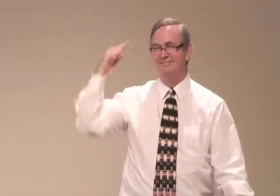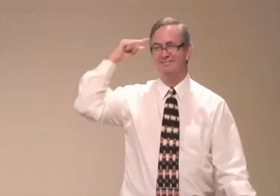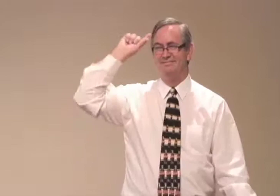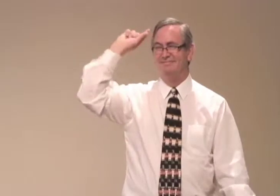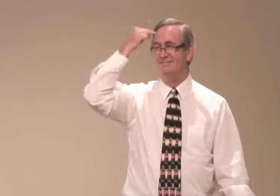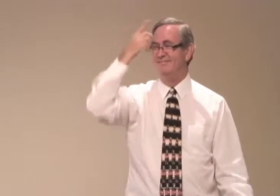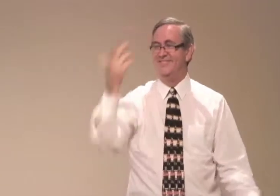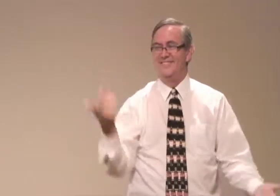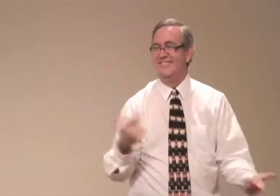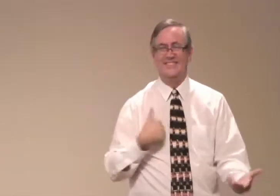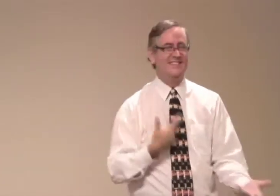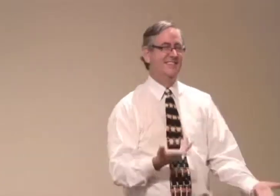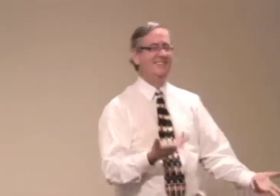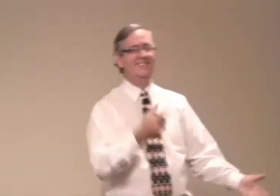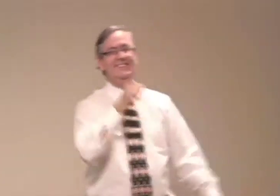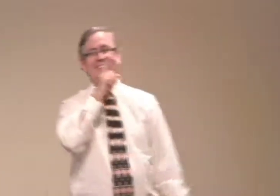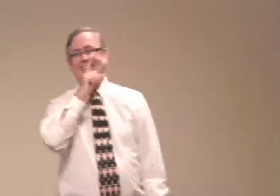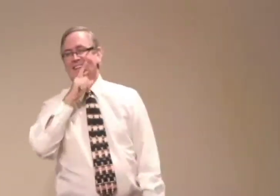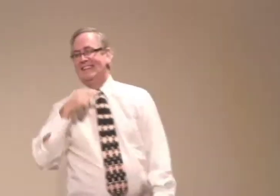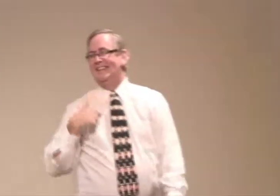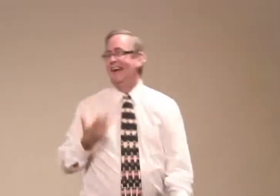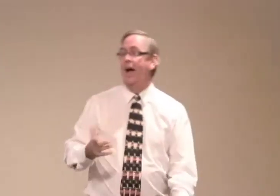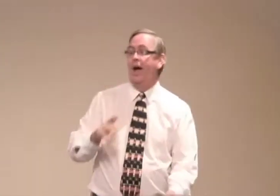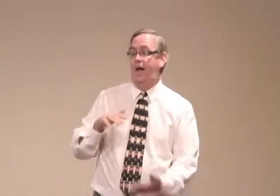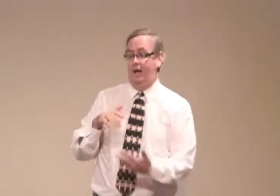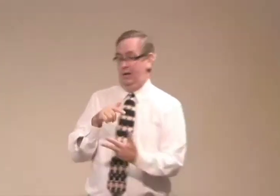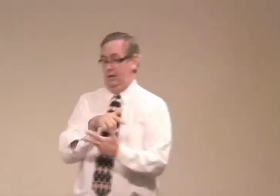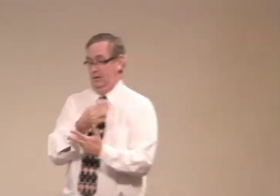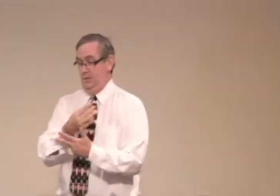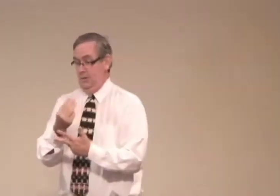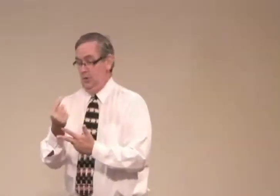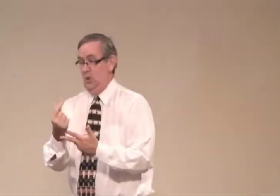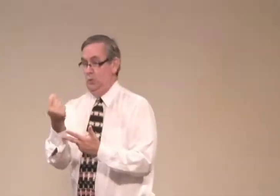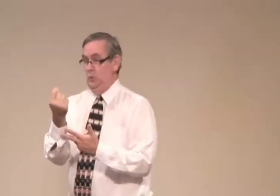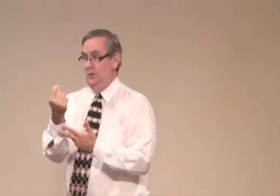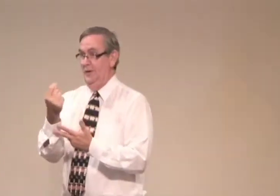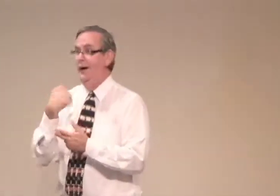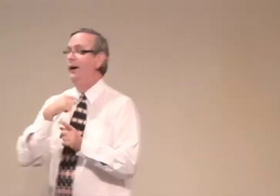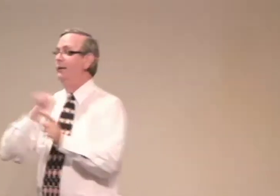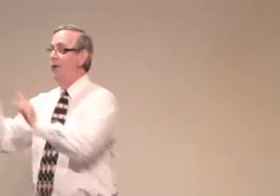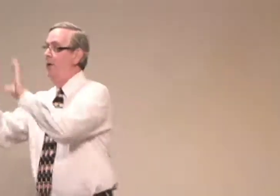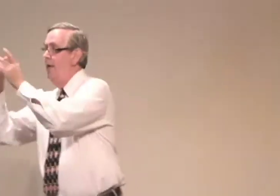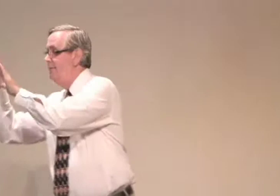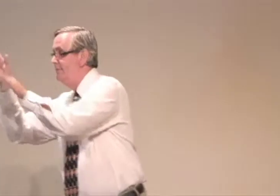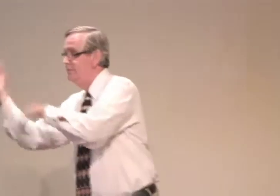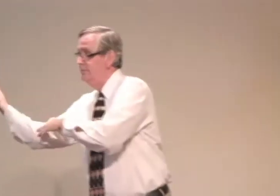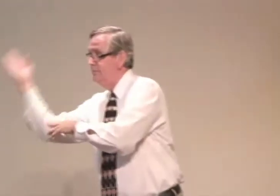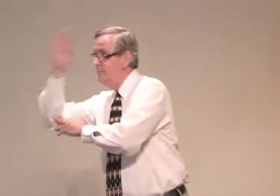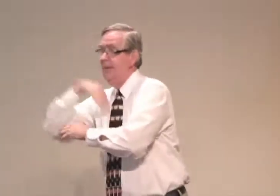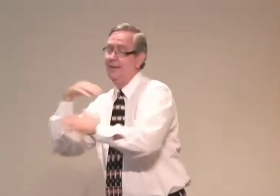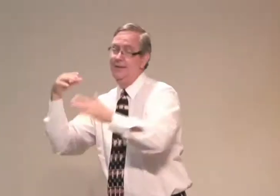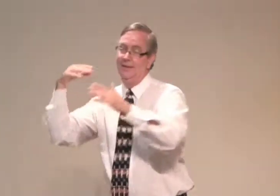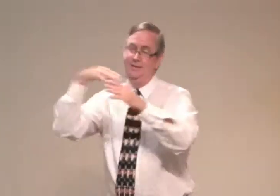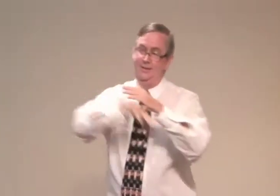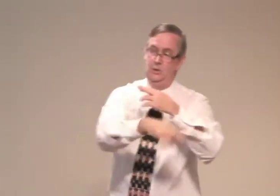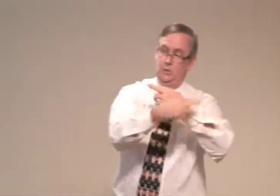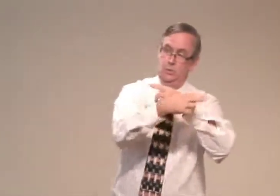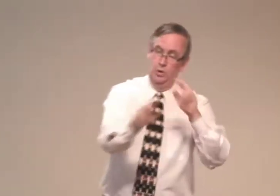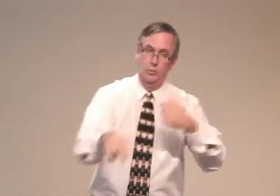started in on me. He didn't think anything of me at all. We got to Tuesday and I went to classes all day